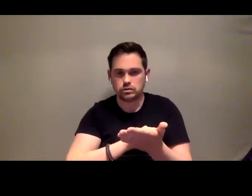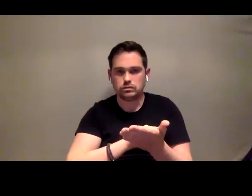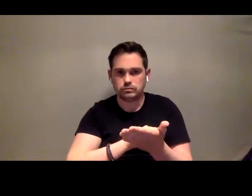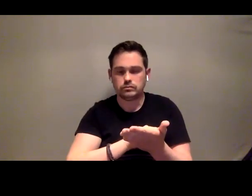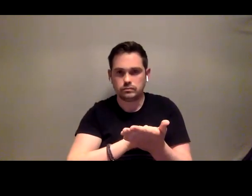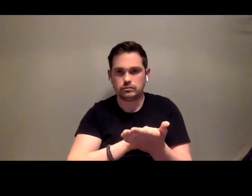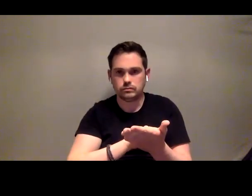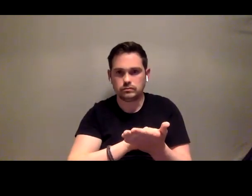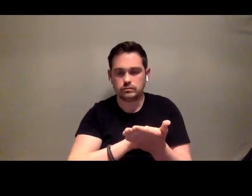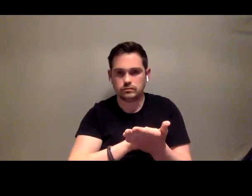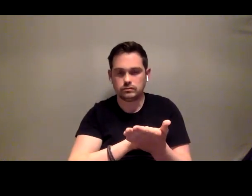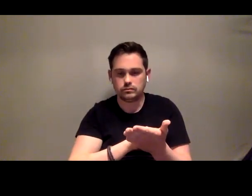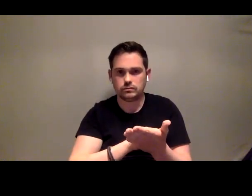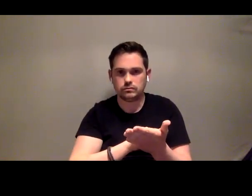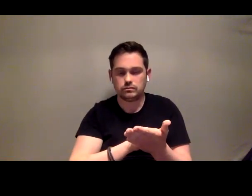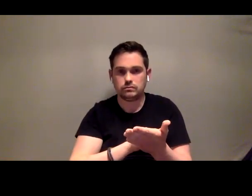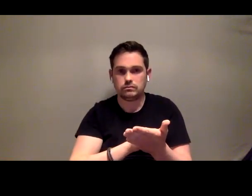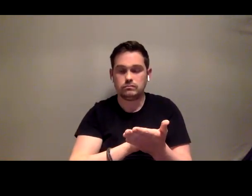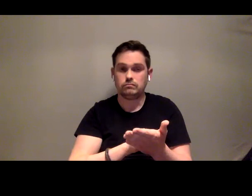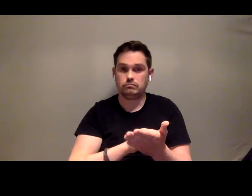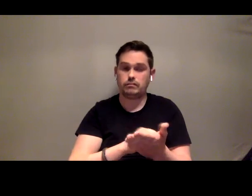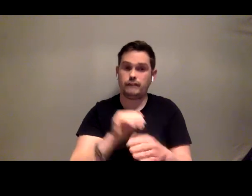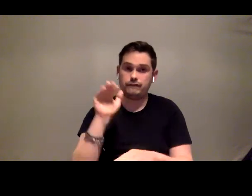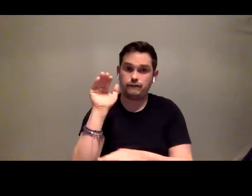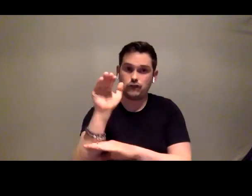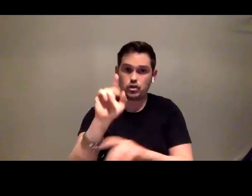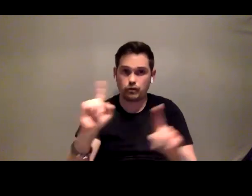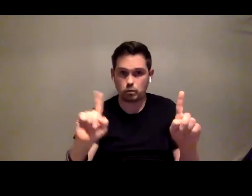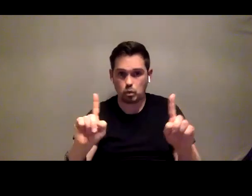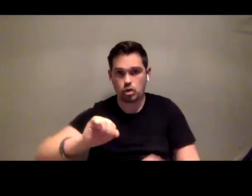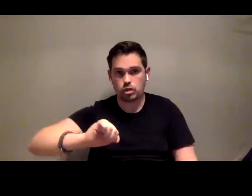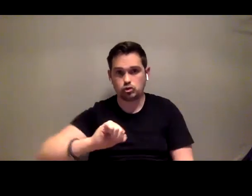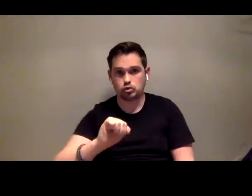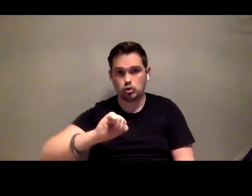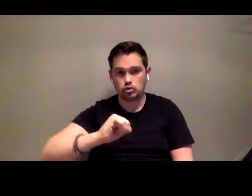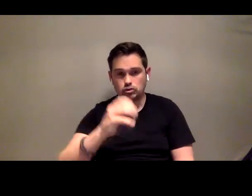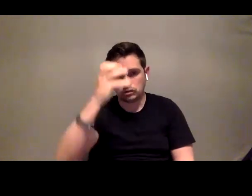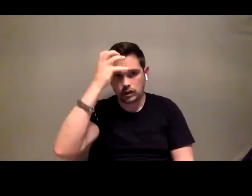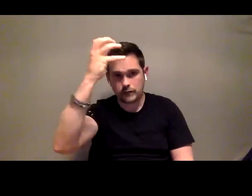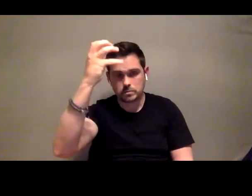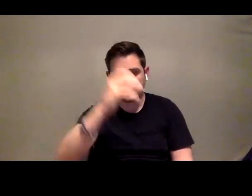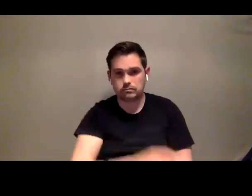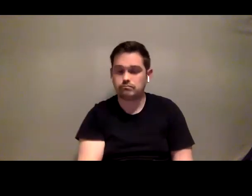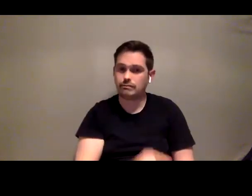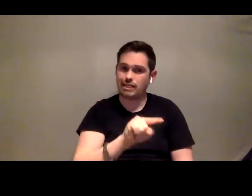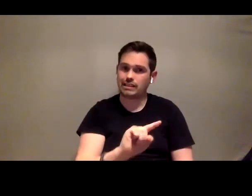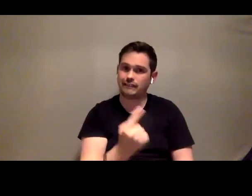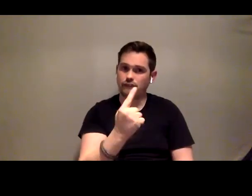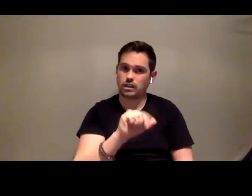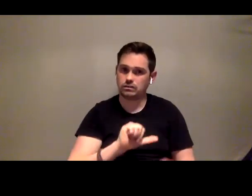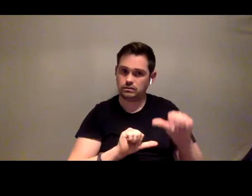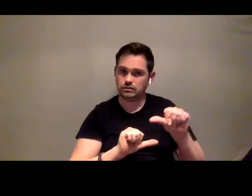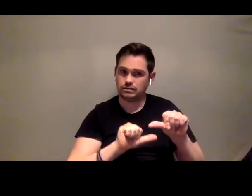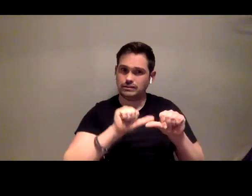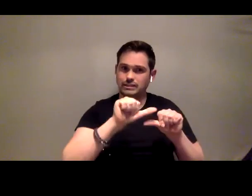casting our votes for the future Scottish government and the future Scottish Parliament. And that's only the first step. It's what